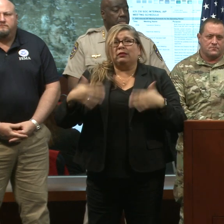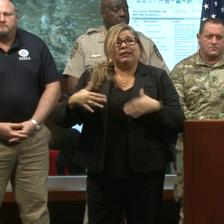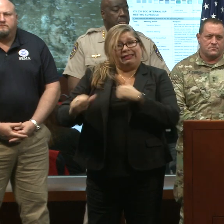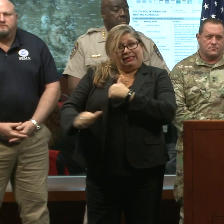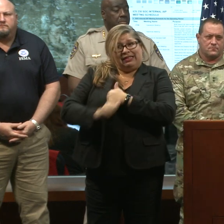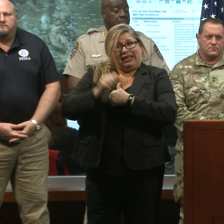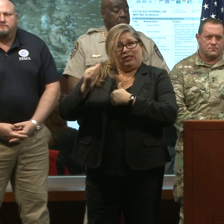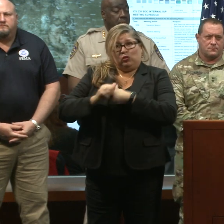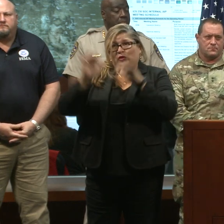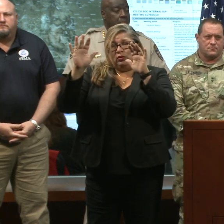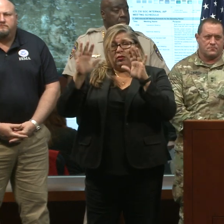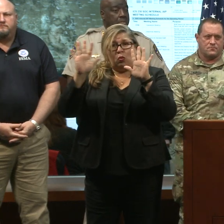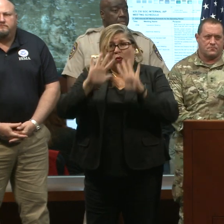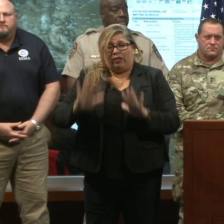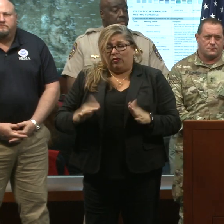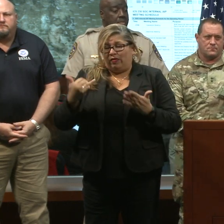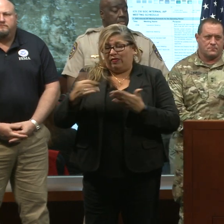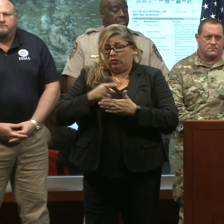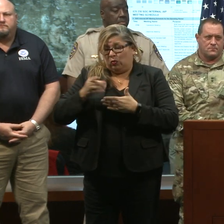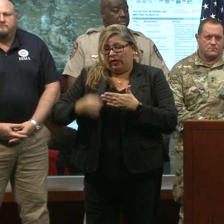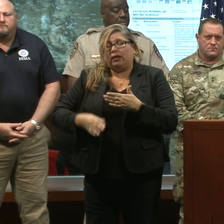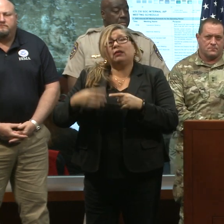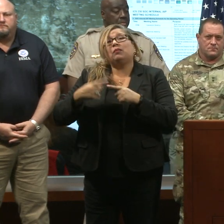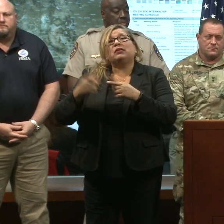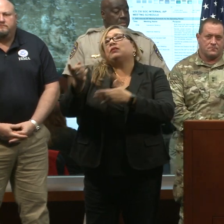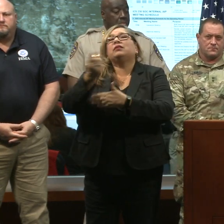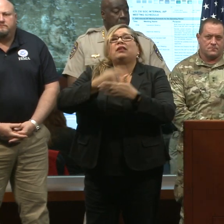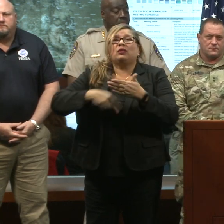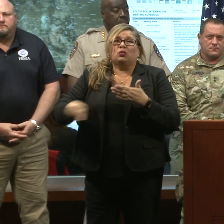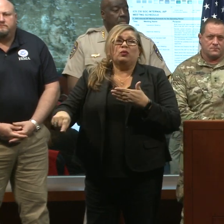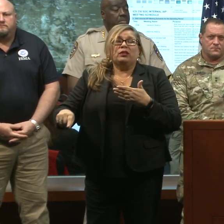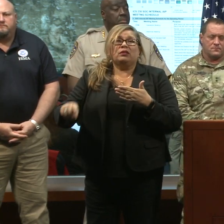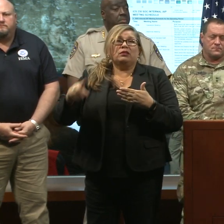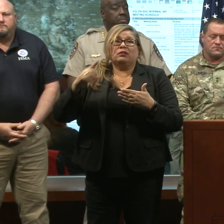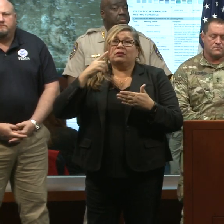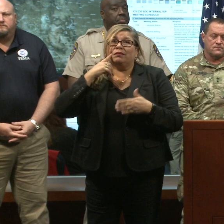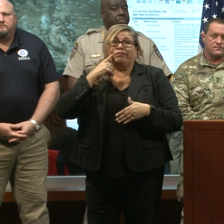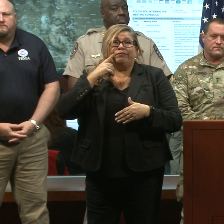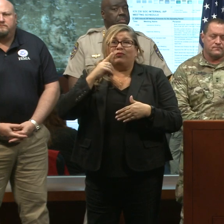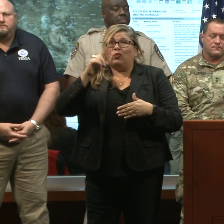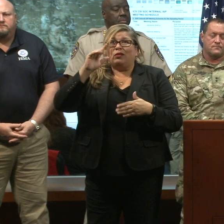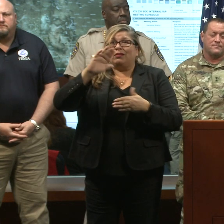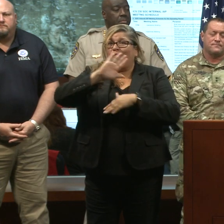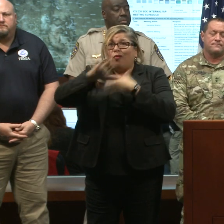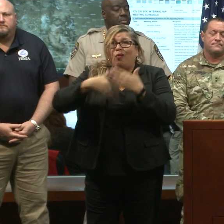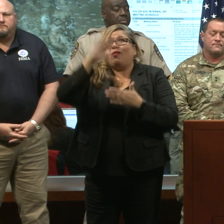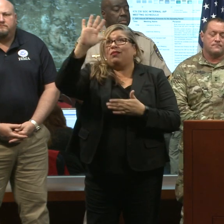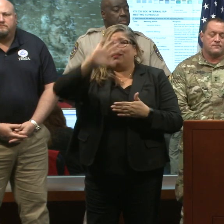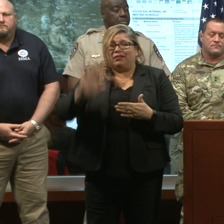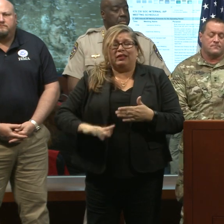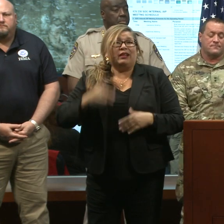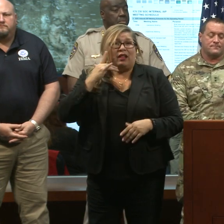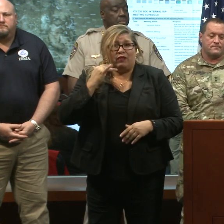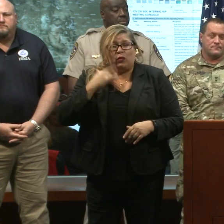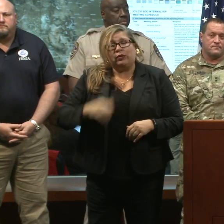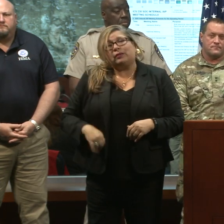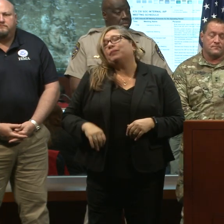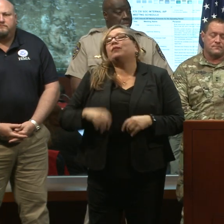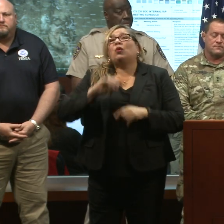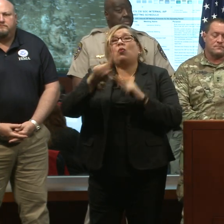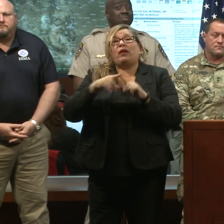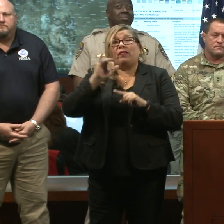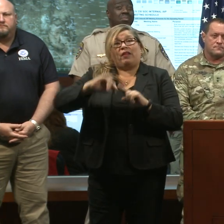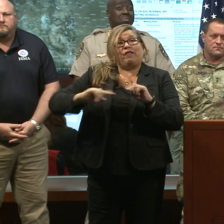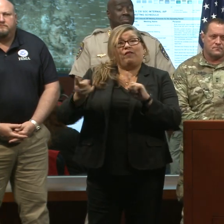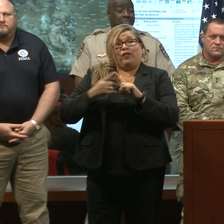weather pattern through the rest of this weekend and into early next week throughout all of California. So when this first fire,